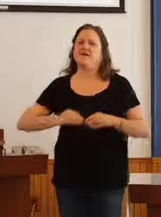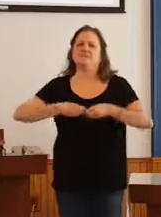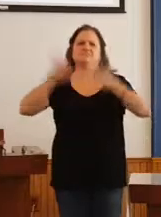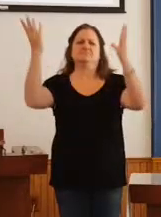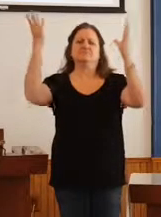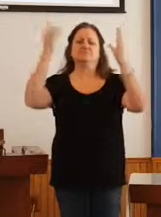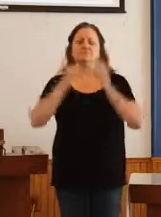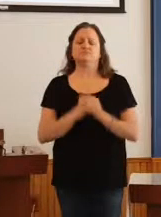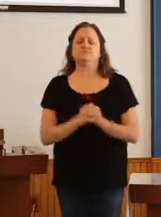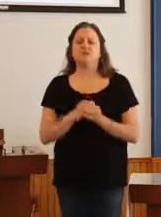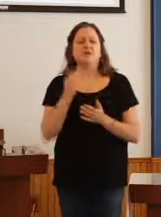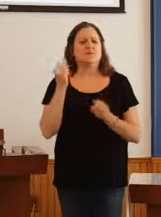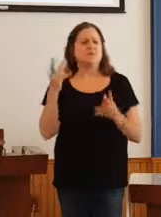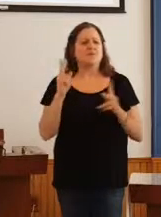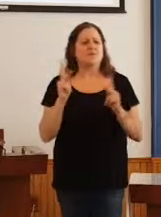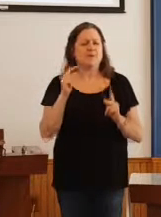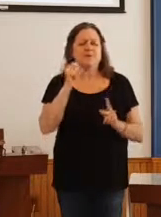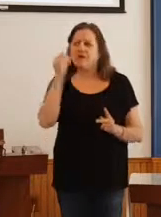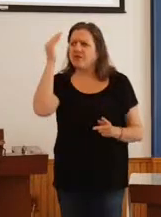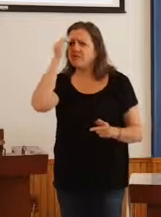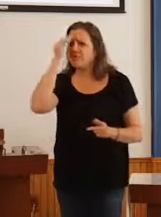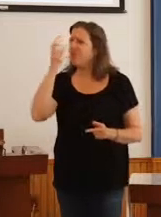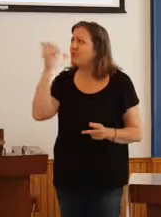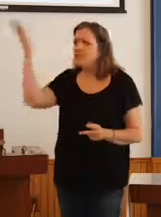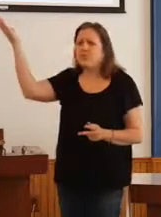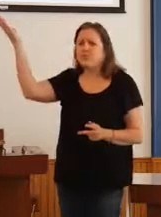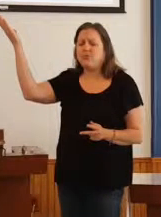Too many people for just one or two of us.